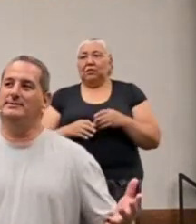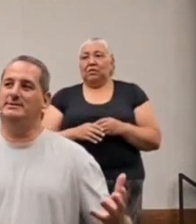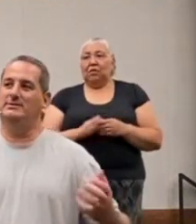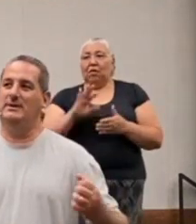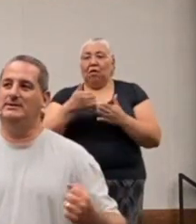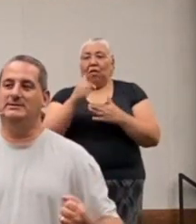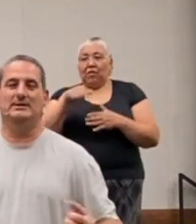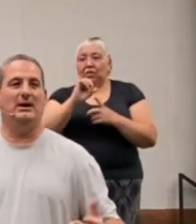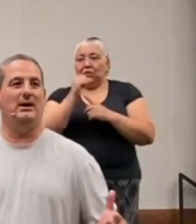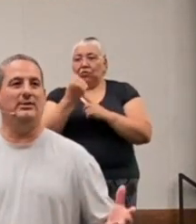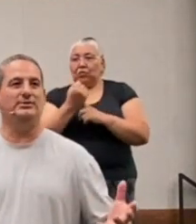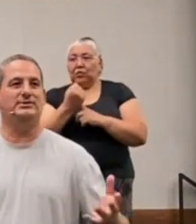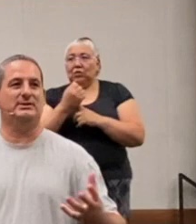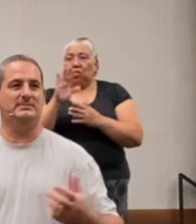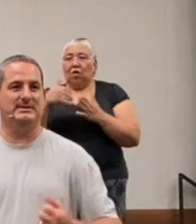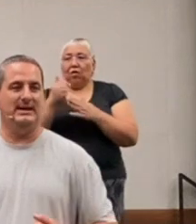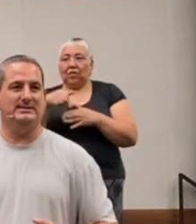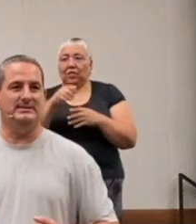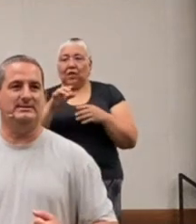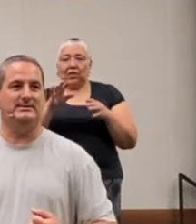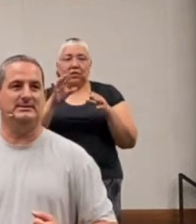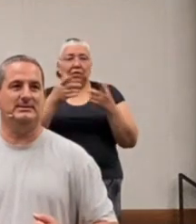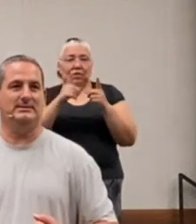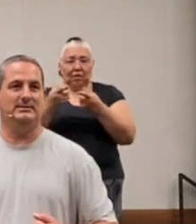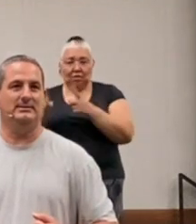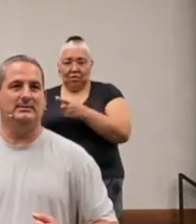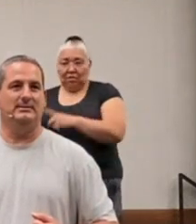all those situations, all those circumstances,